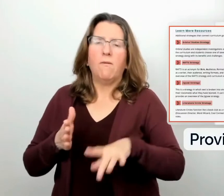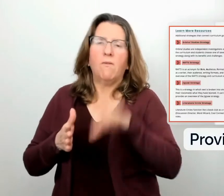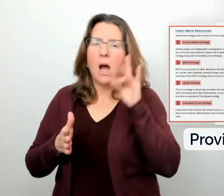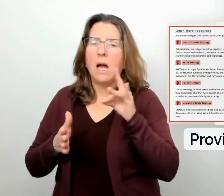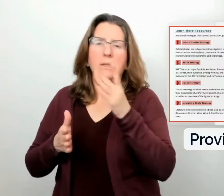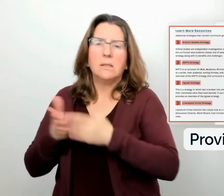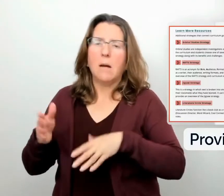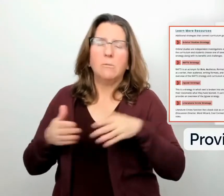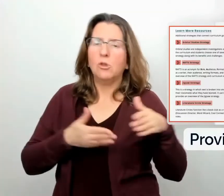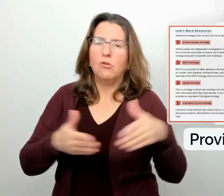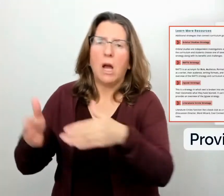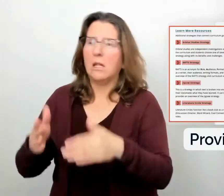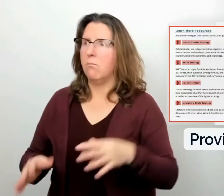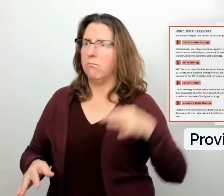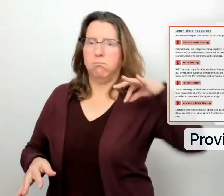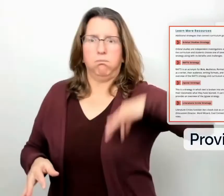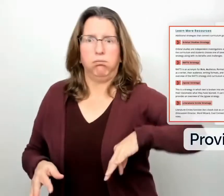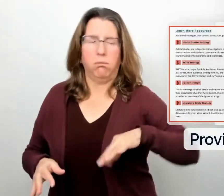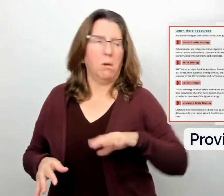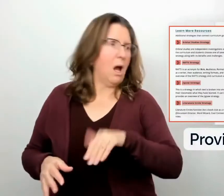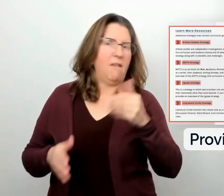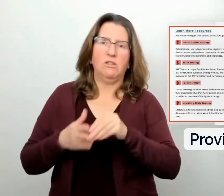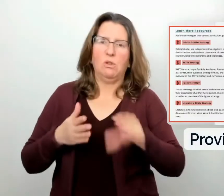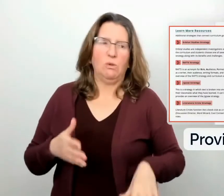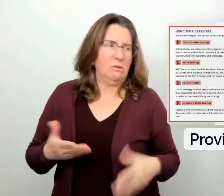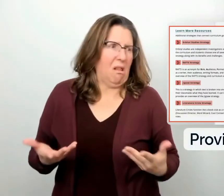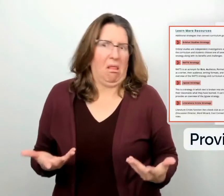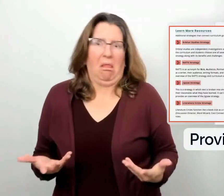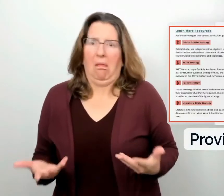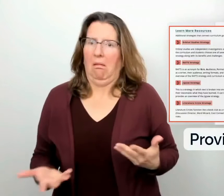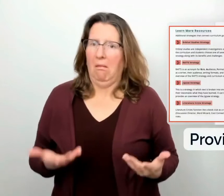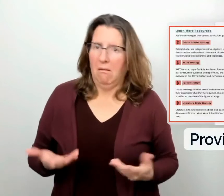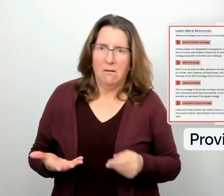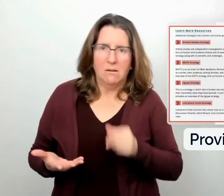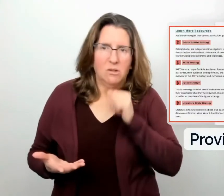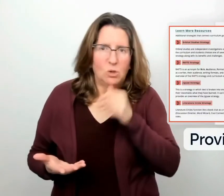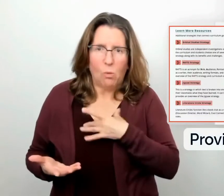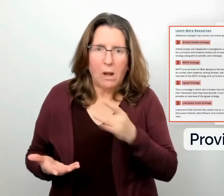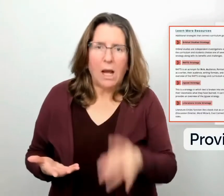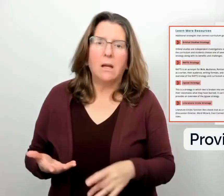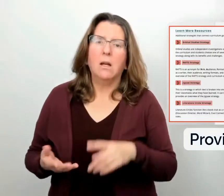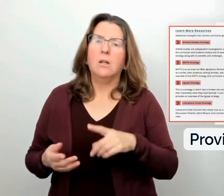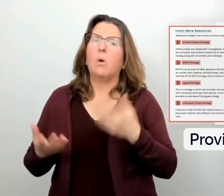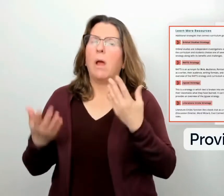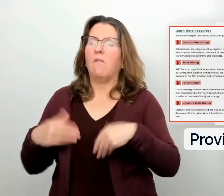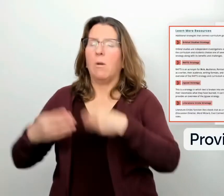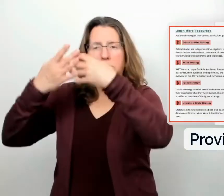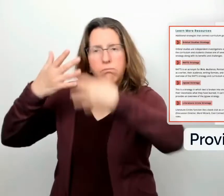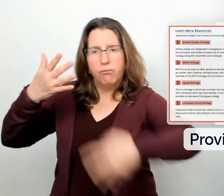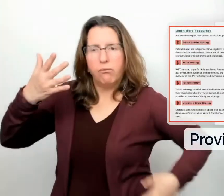one size does not fit all. Some students may really benefit from a certain strategies, while others pretty much hate it. So you'll need